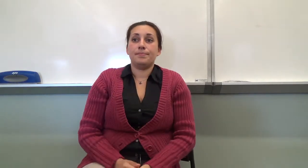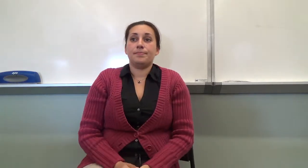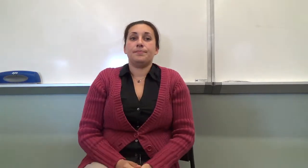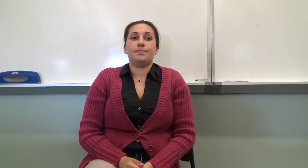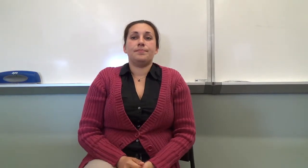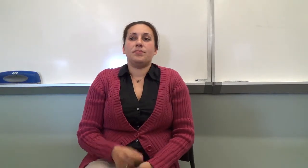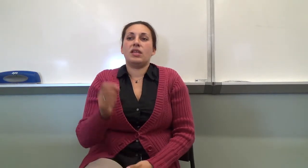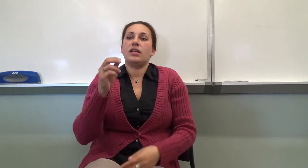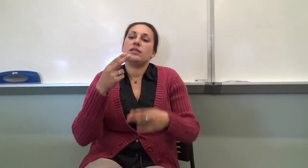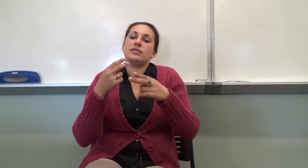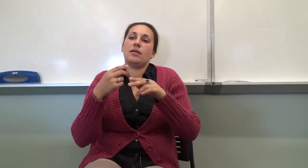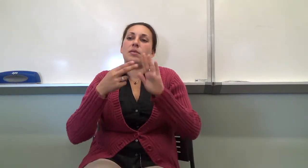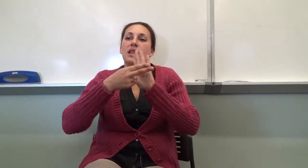there.